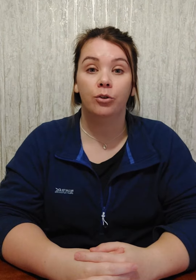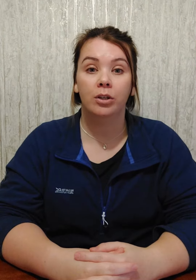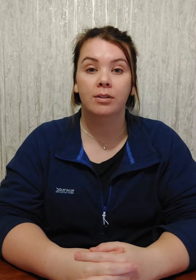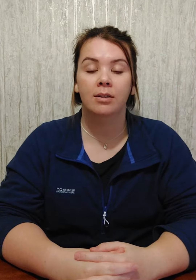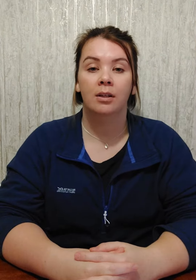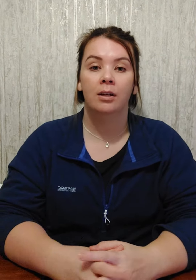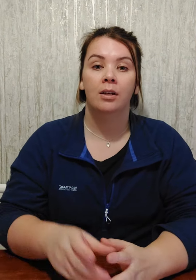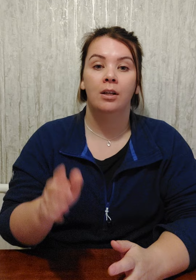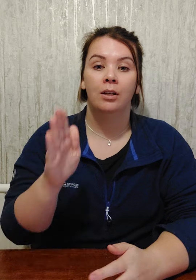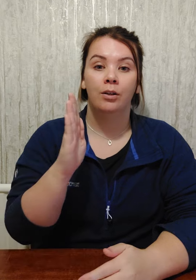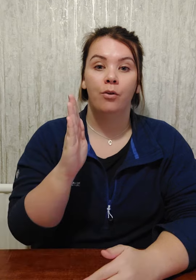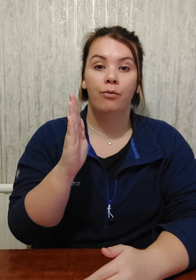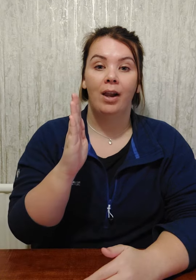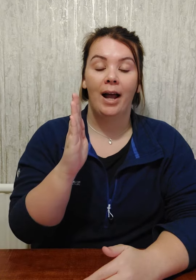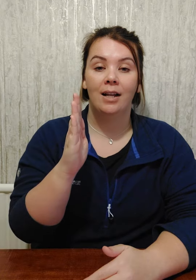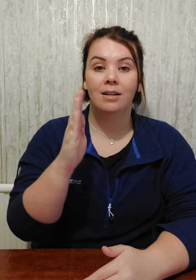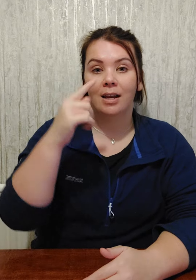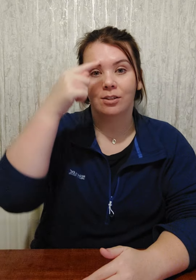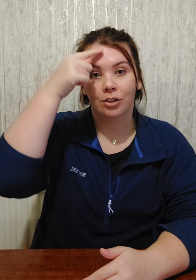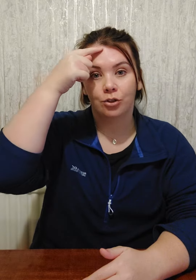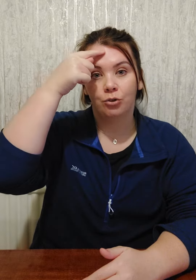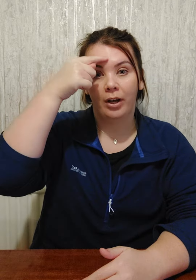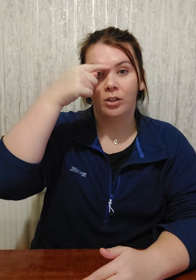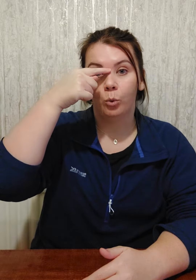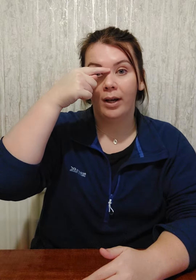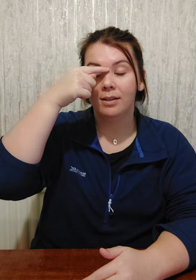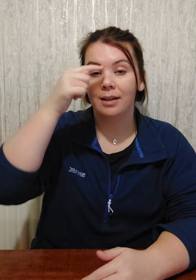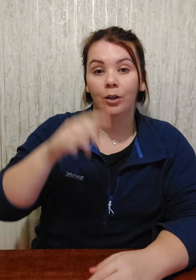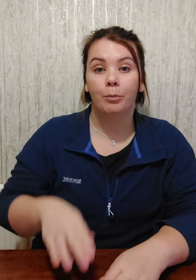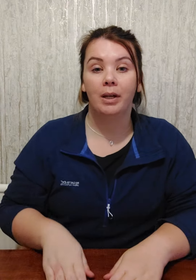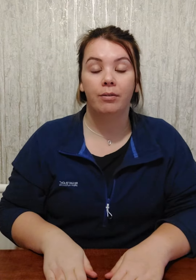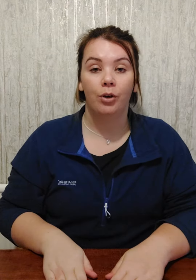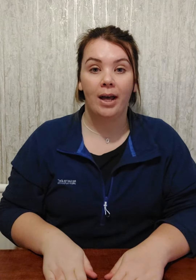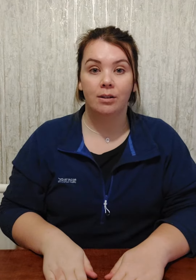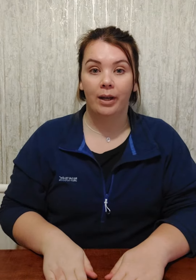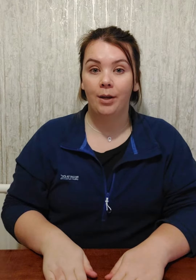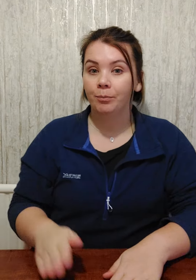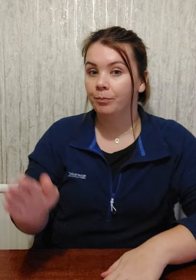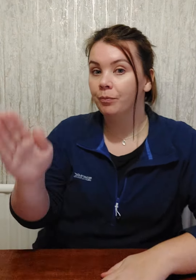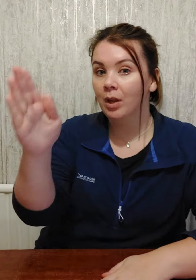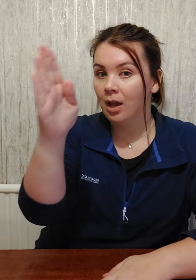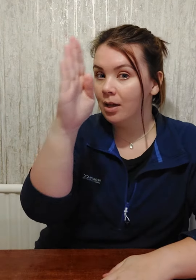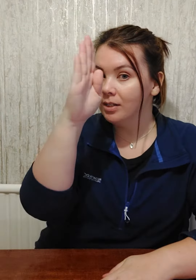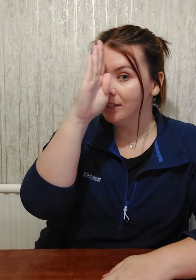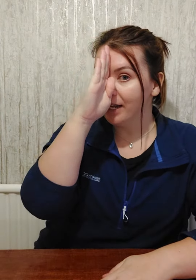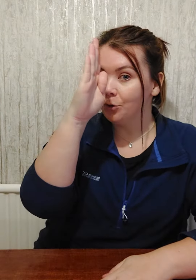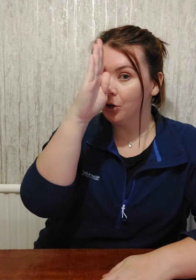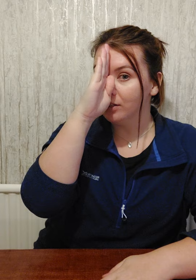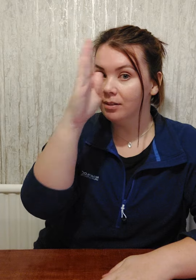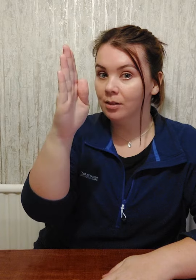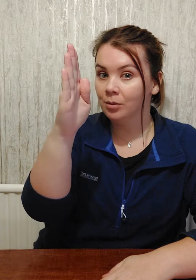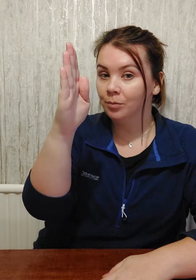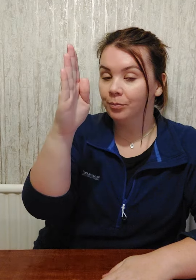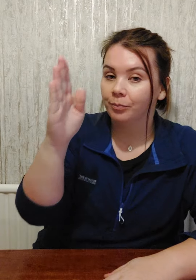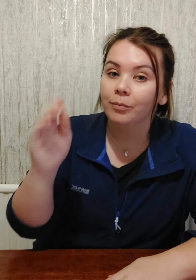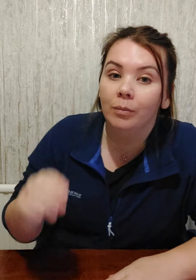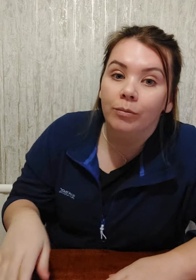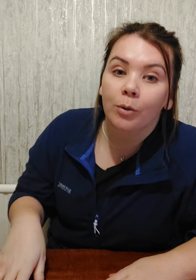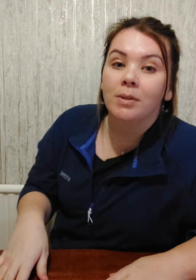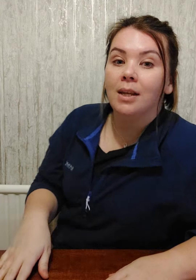dangerous, flat hand, and it's going to strike twice down the middle of your head, okay? Dangerous. From the side,